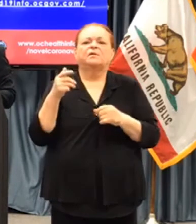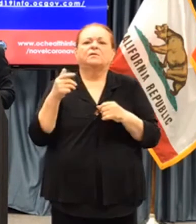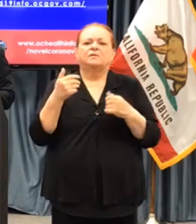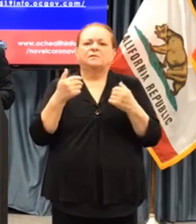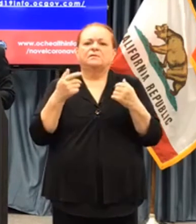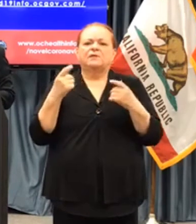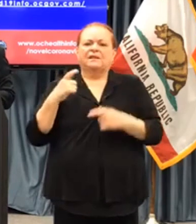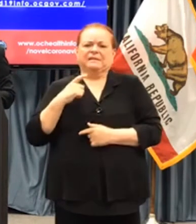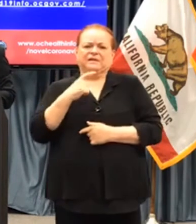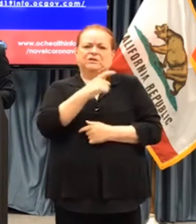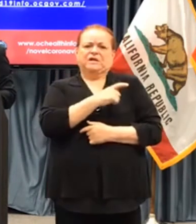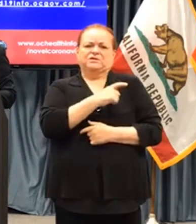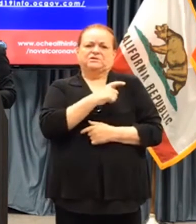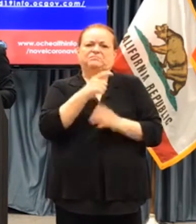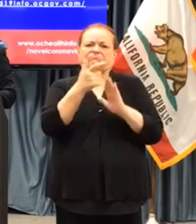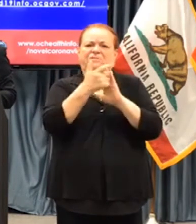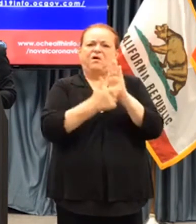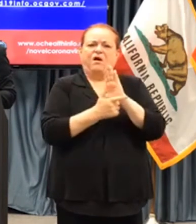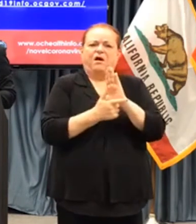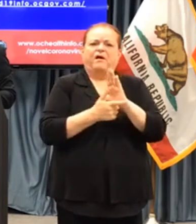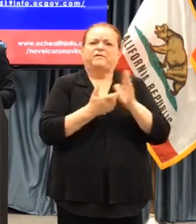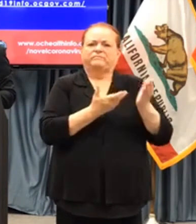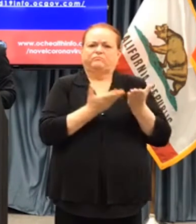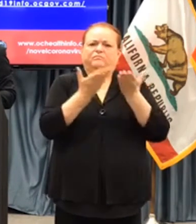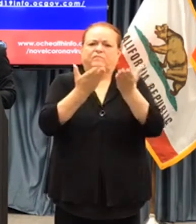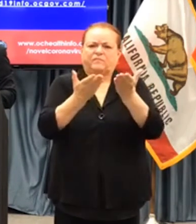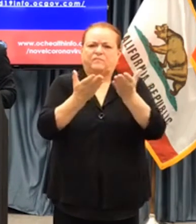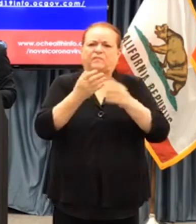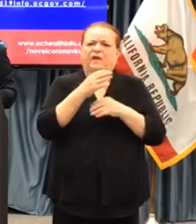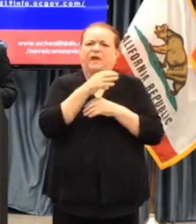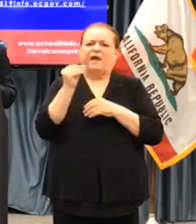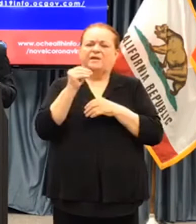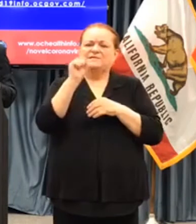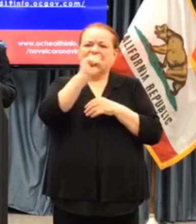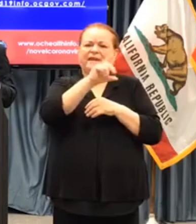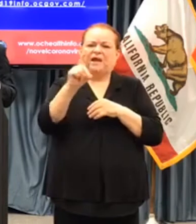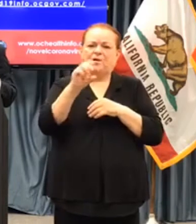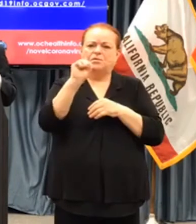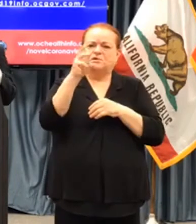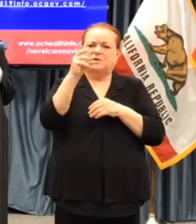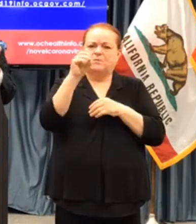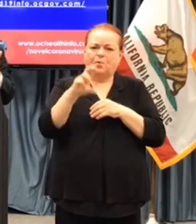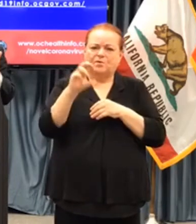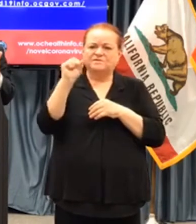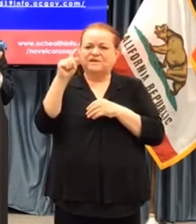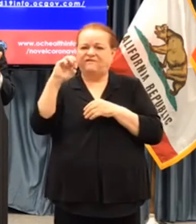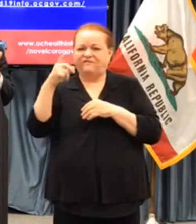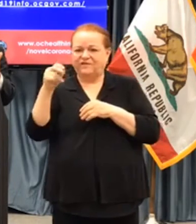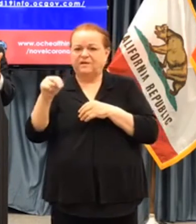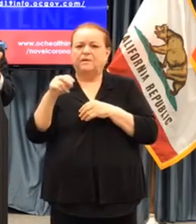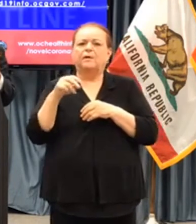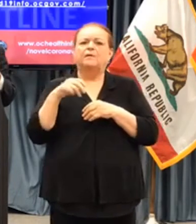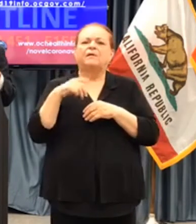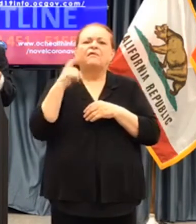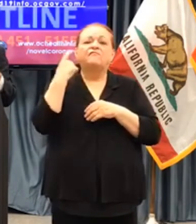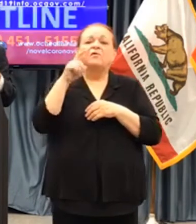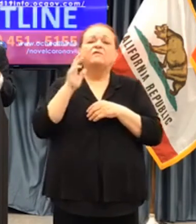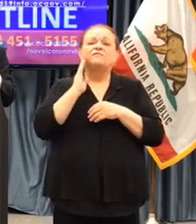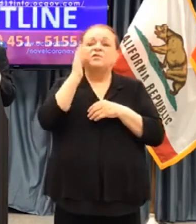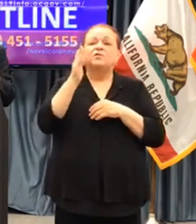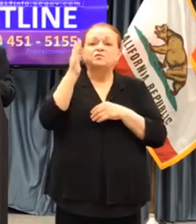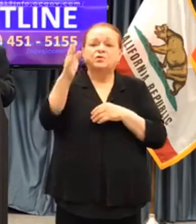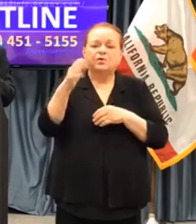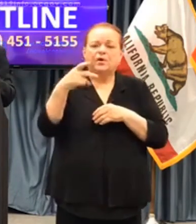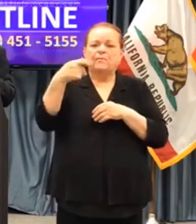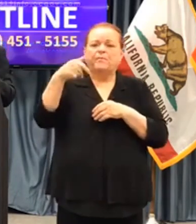myself and the San Diego District Attorney Summer Stephan to now make it, in the event of a future pandemic, that you cannot